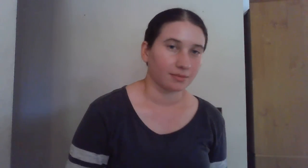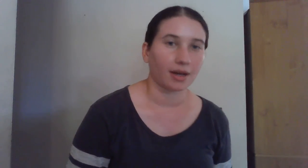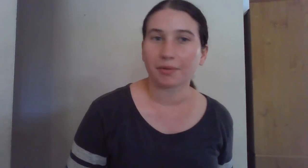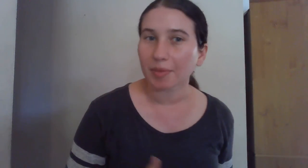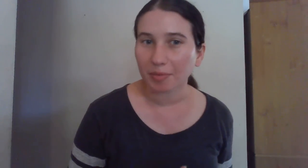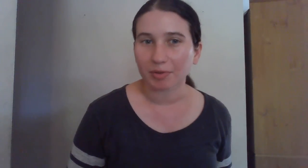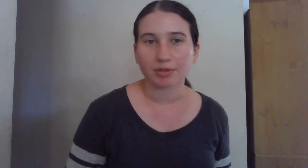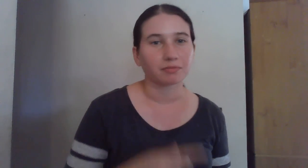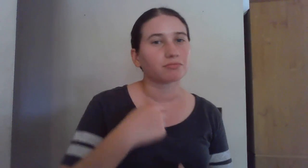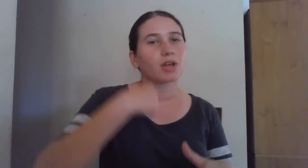I remember book.